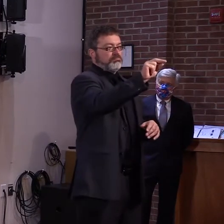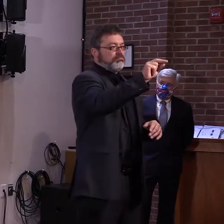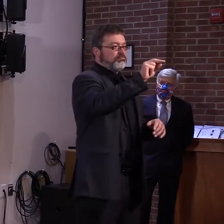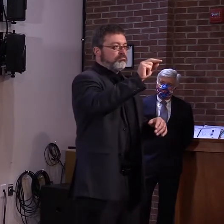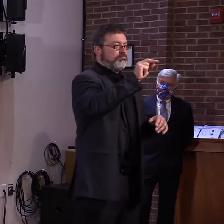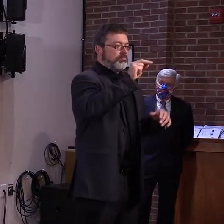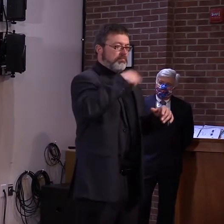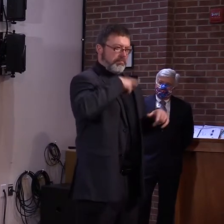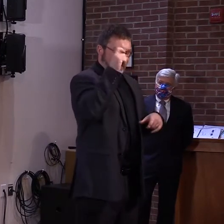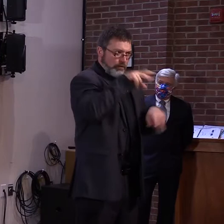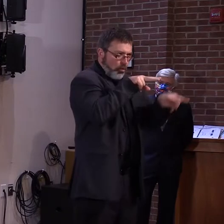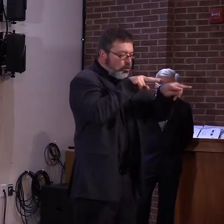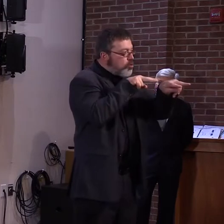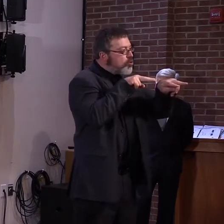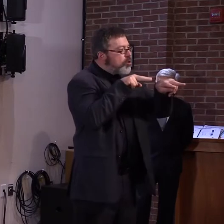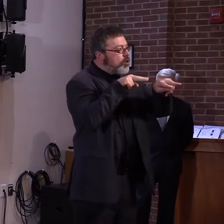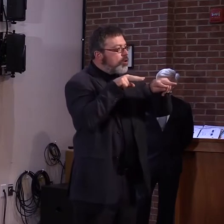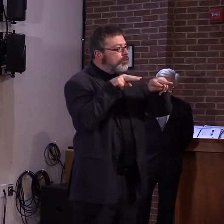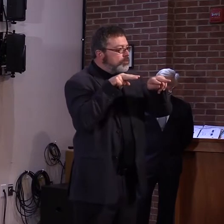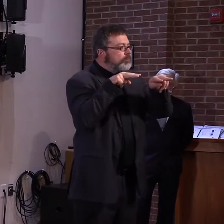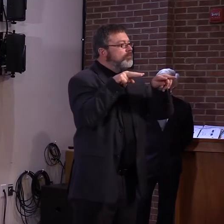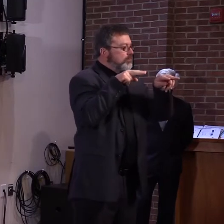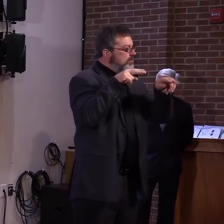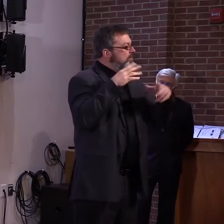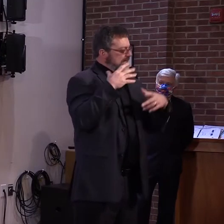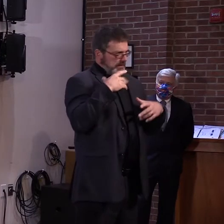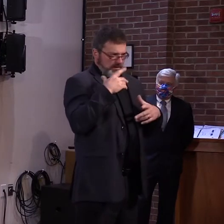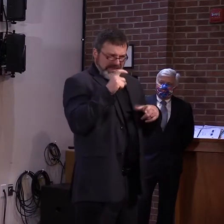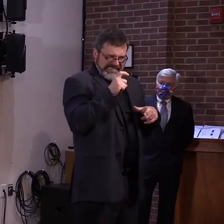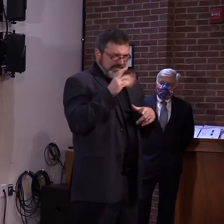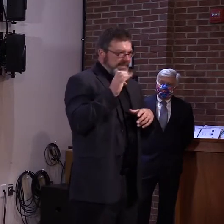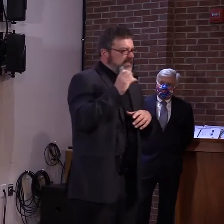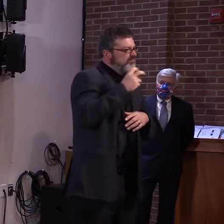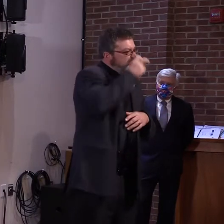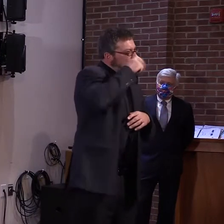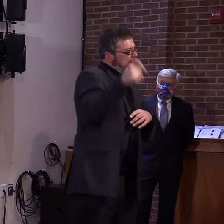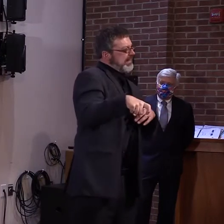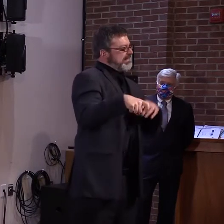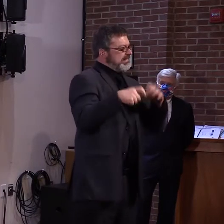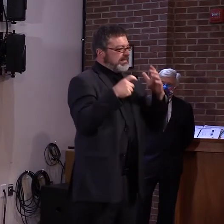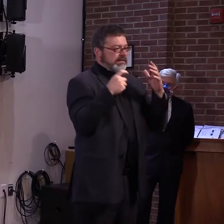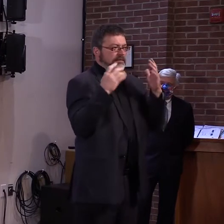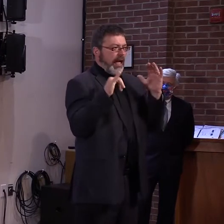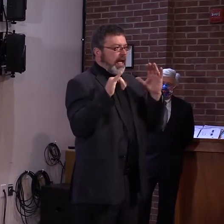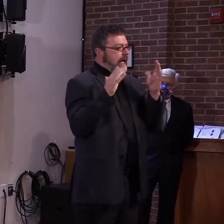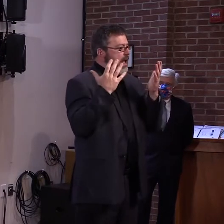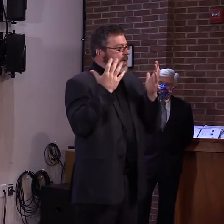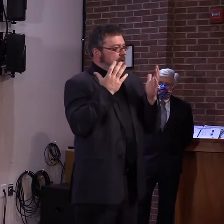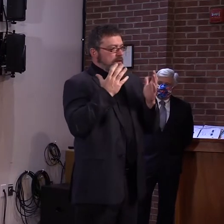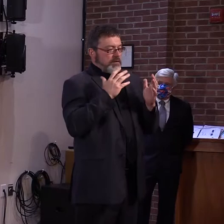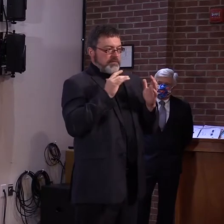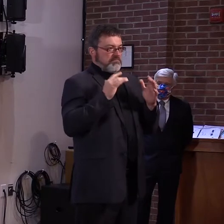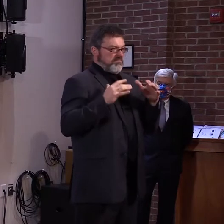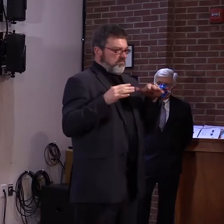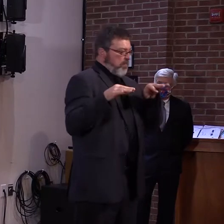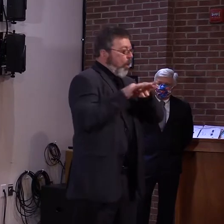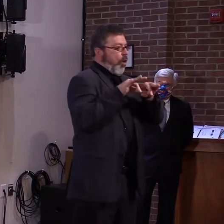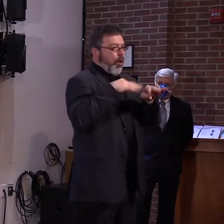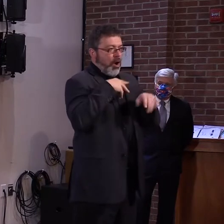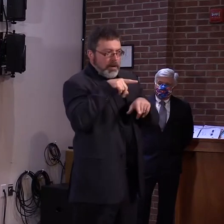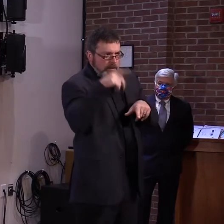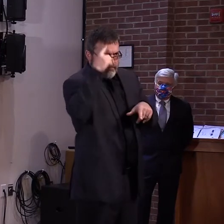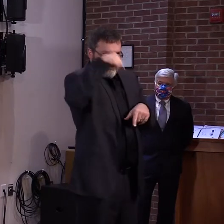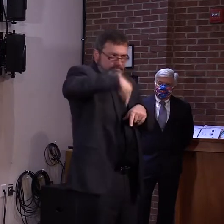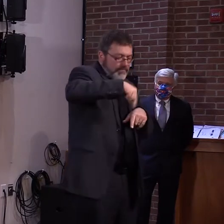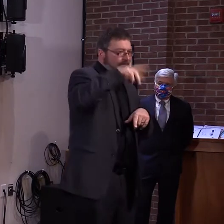on, and I know the colleges and universities understand that as well, and we keep reinforcing that. But that would be a concern in the future. So we don't want to